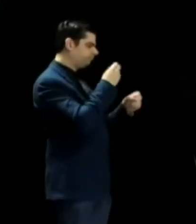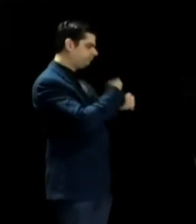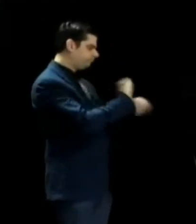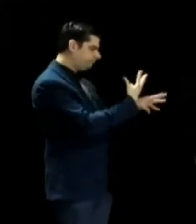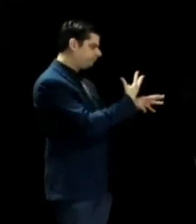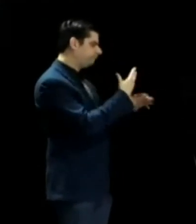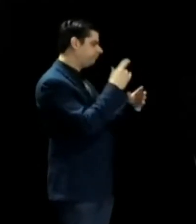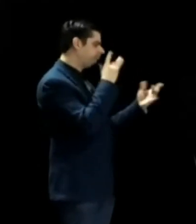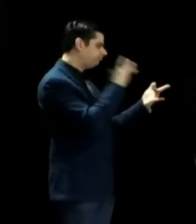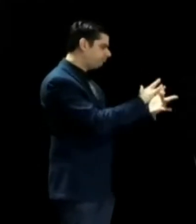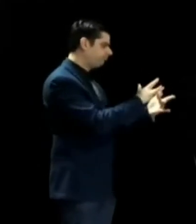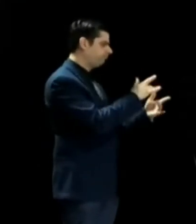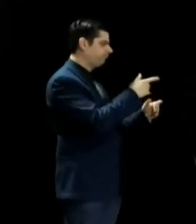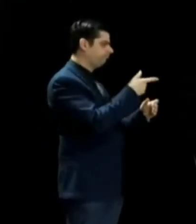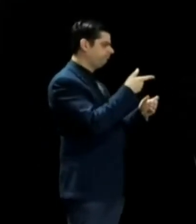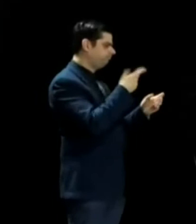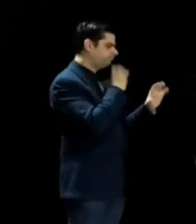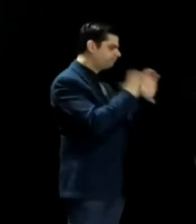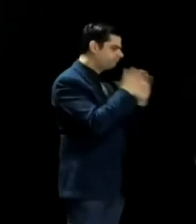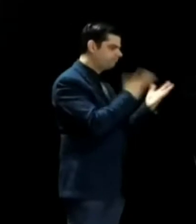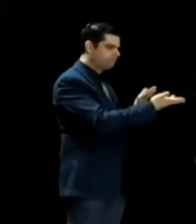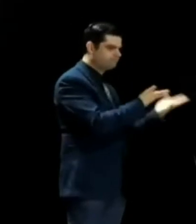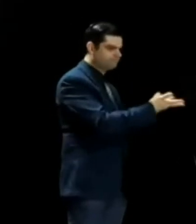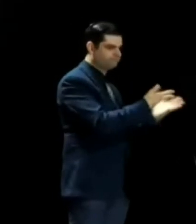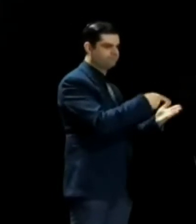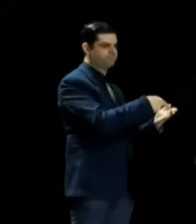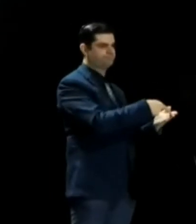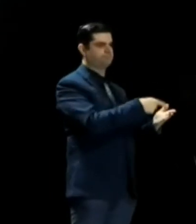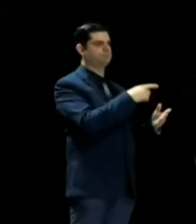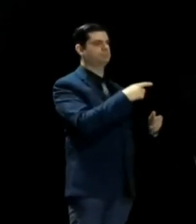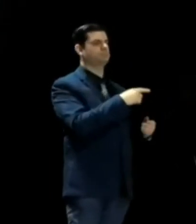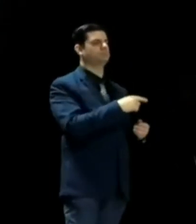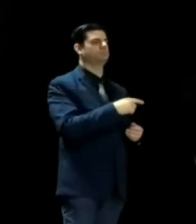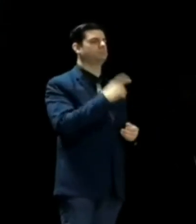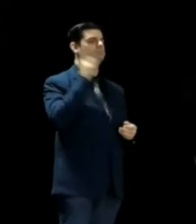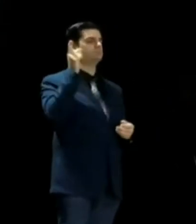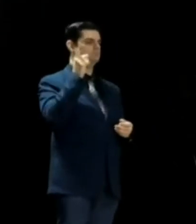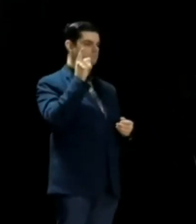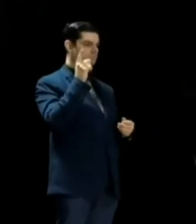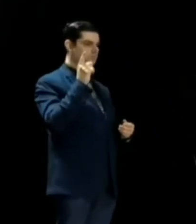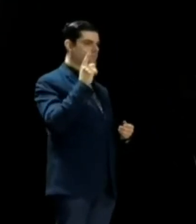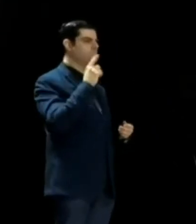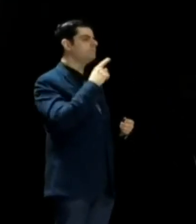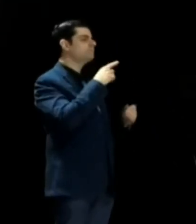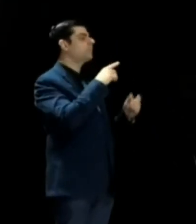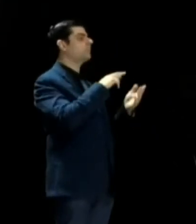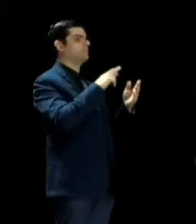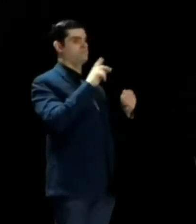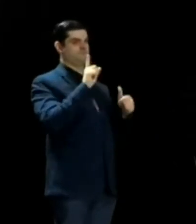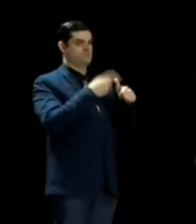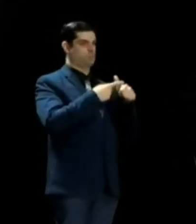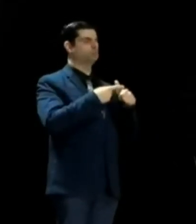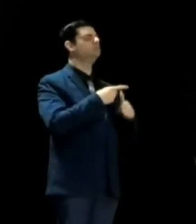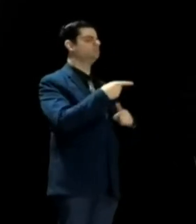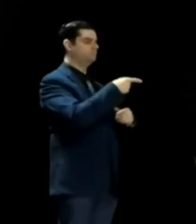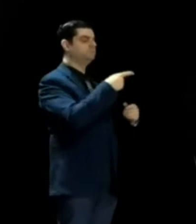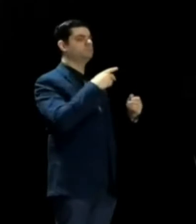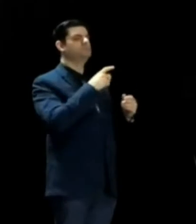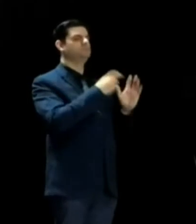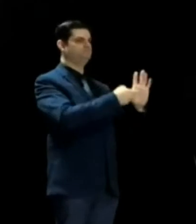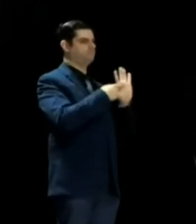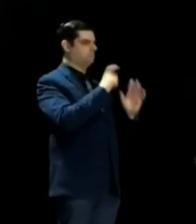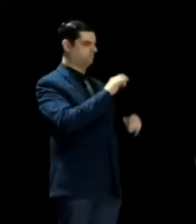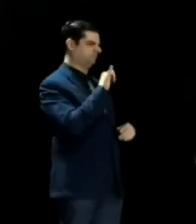symptoms. Based off of this investigation, we will then quarantine individuals. Again, we talk about this every day, but if you're watching for the